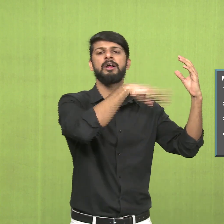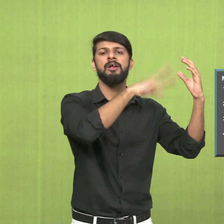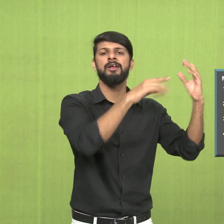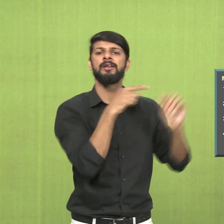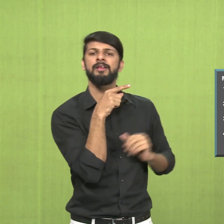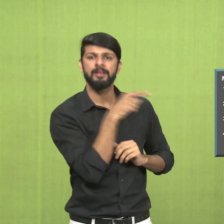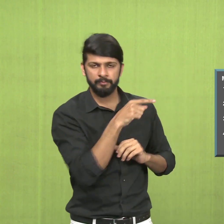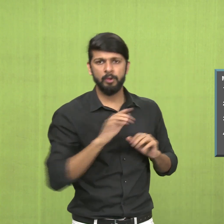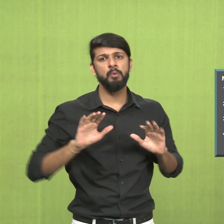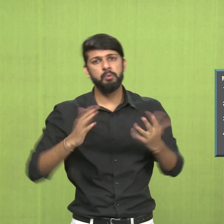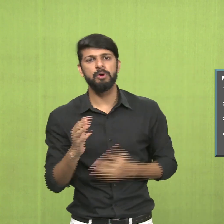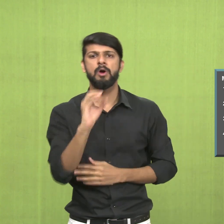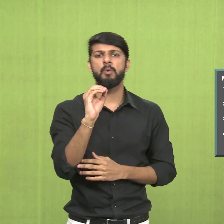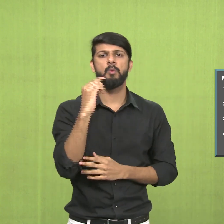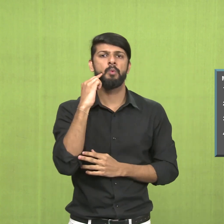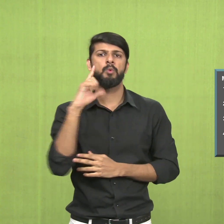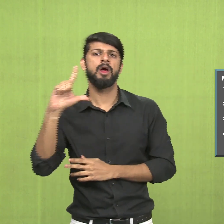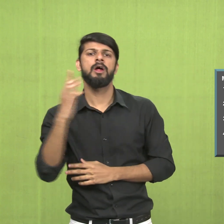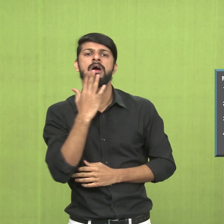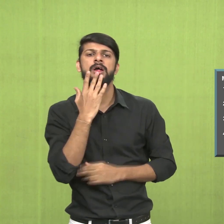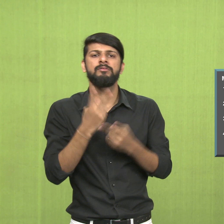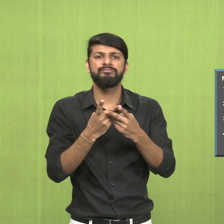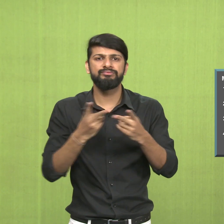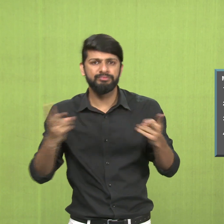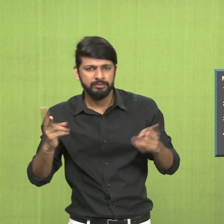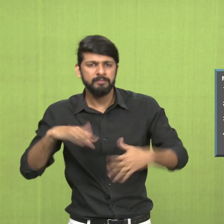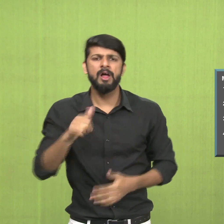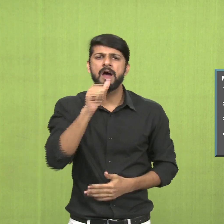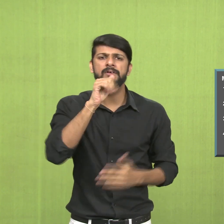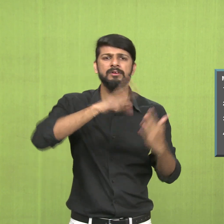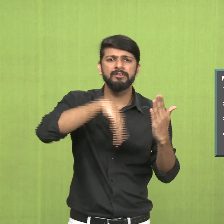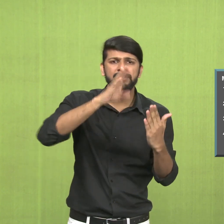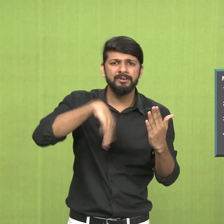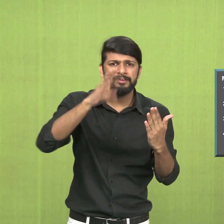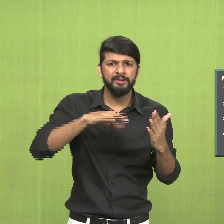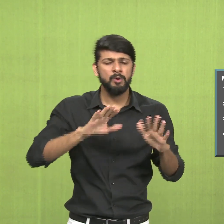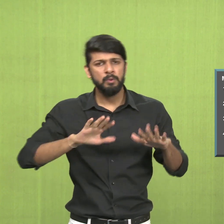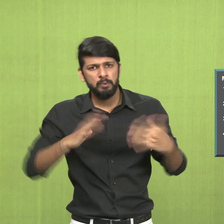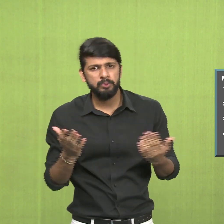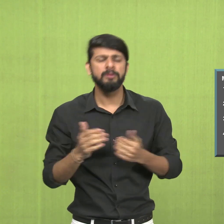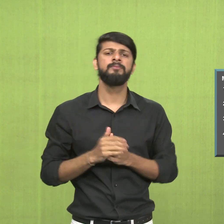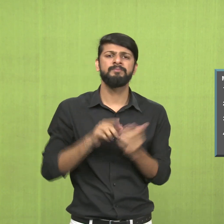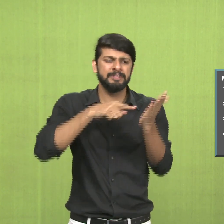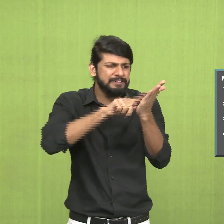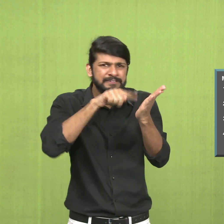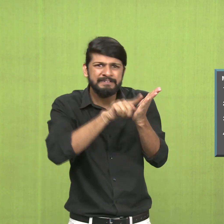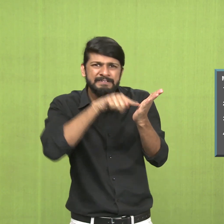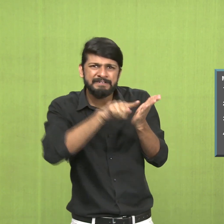for it to dry and then you use the colors. Or you have oil color,